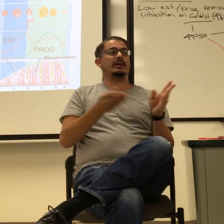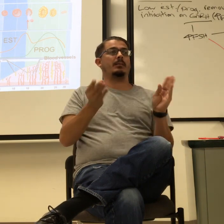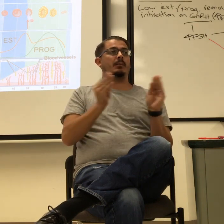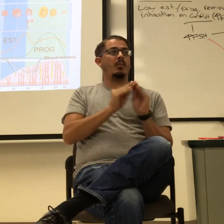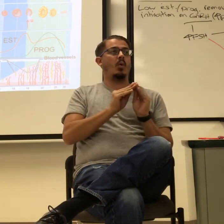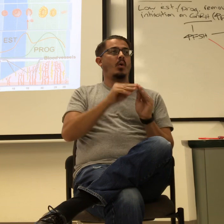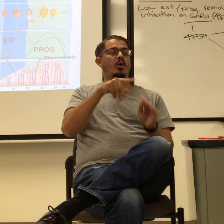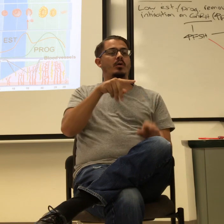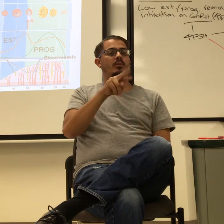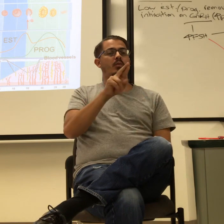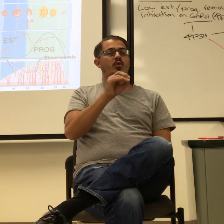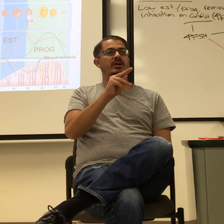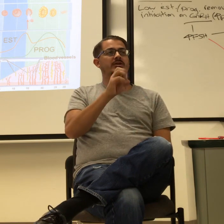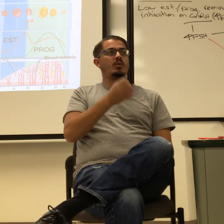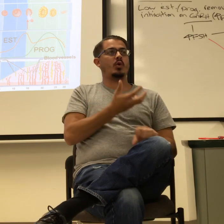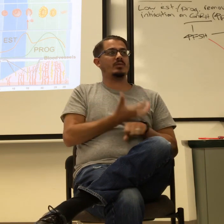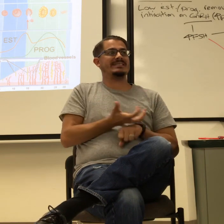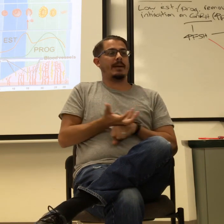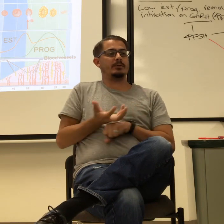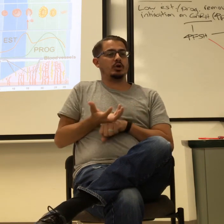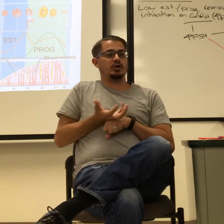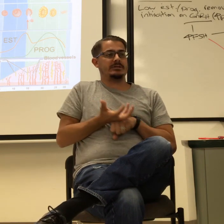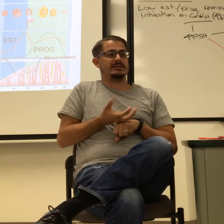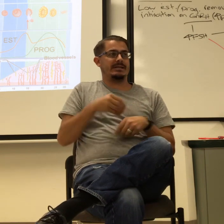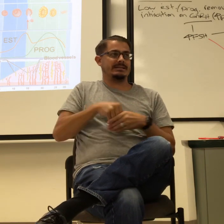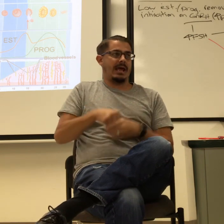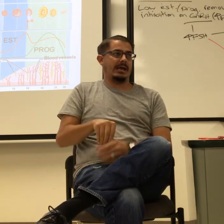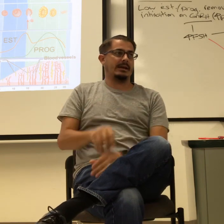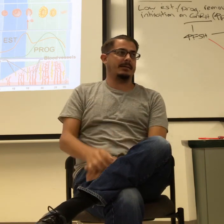more progesterone receptors. So increase